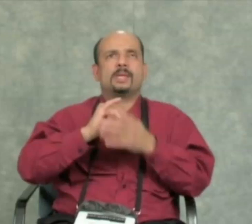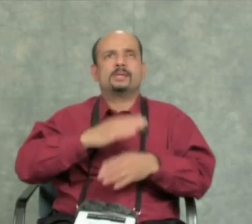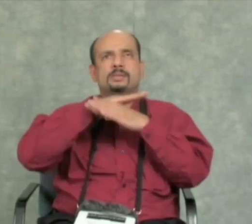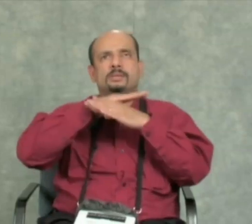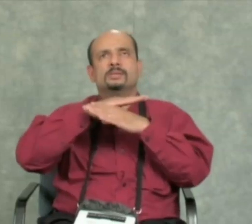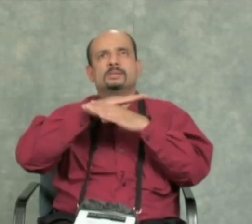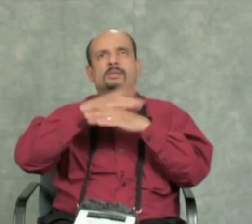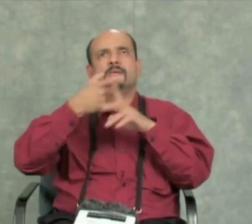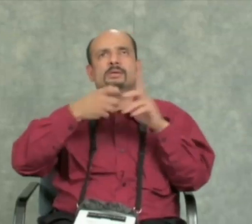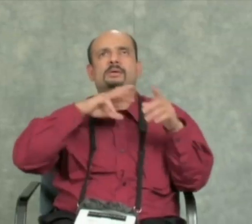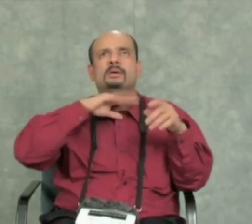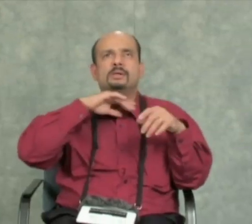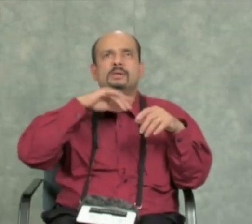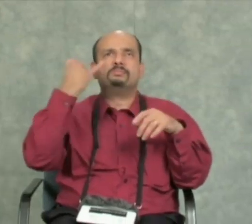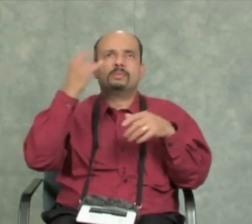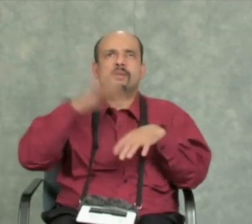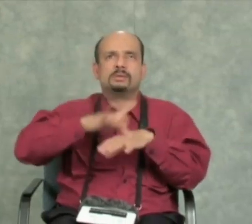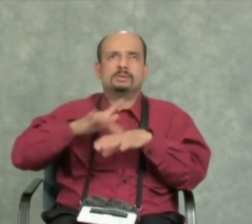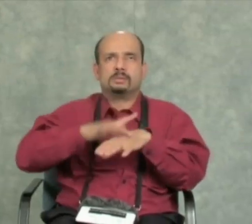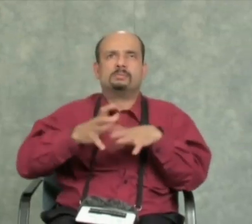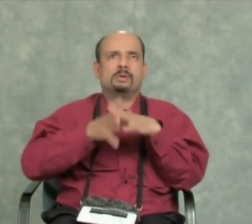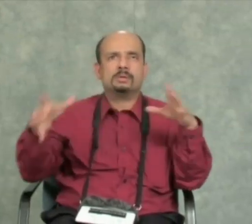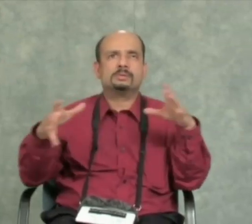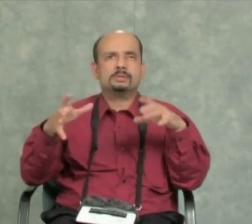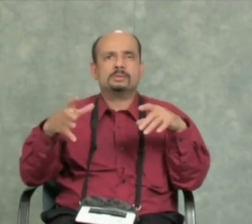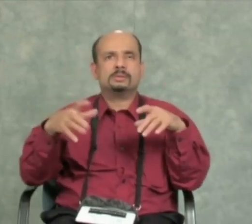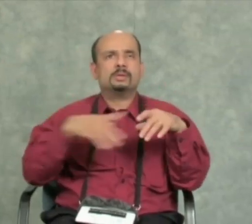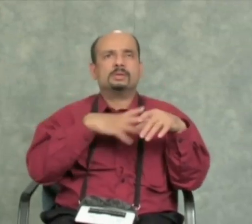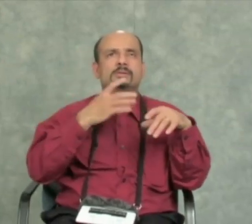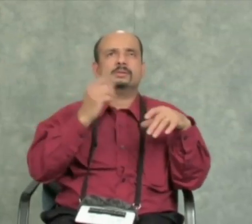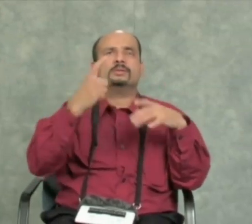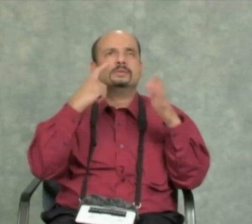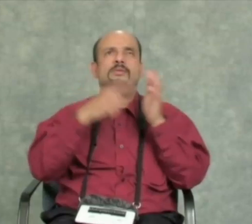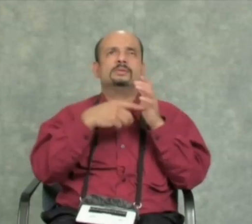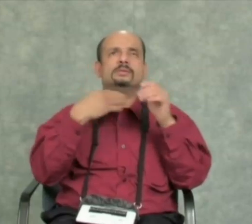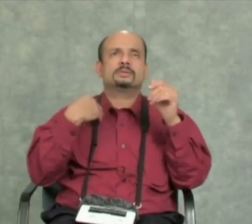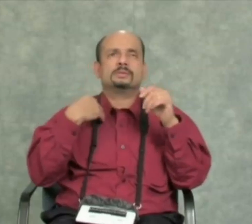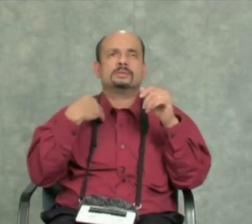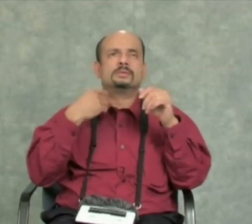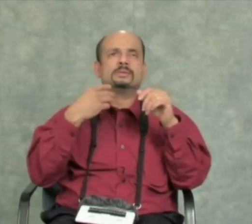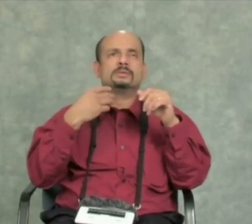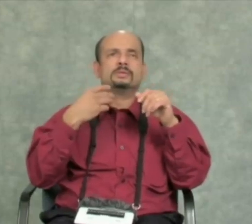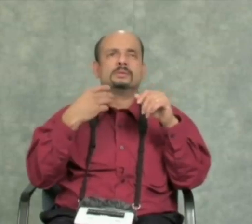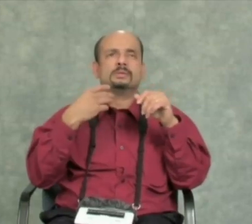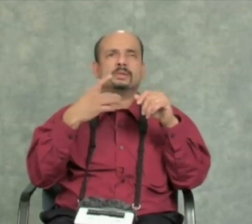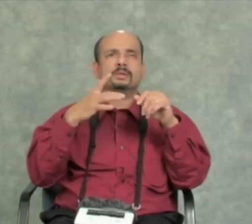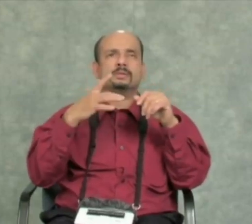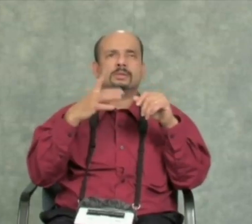You probably noticed that it has a cover on it, and that's to protect from dirt and bacteria that gets on it because I touch it a